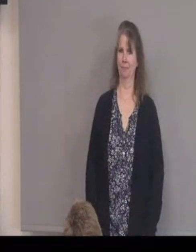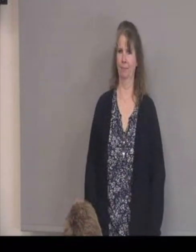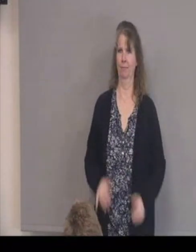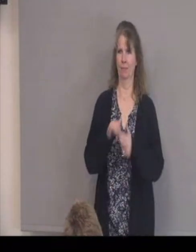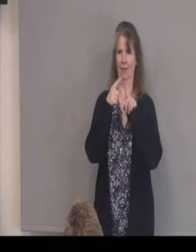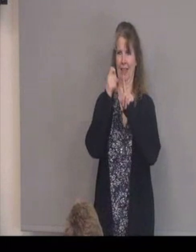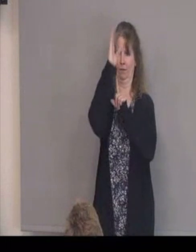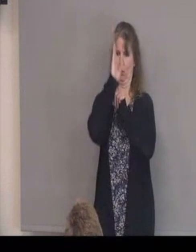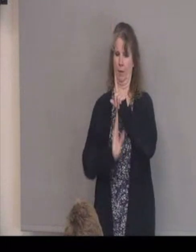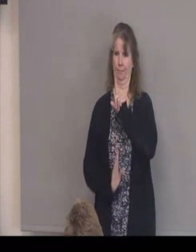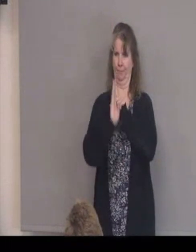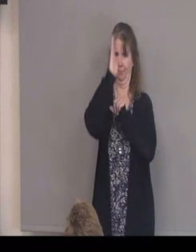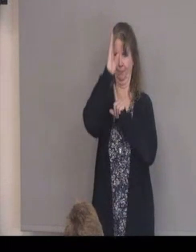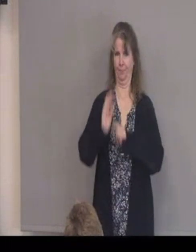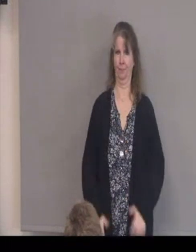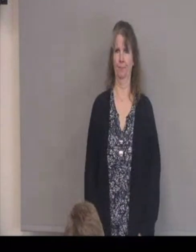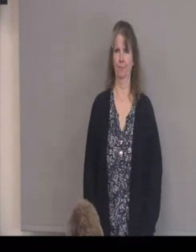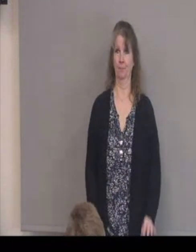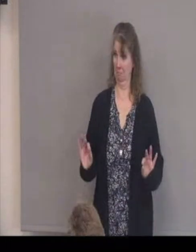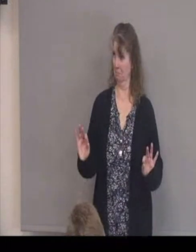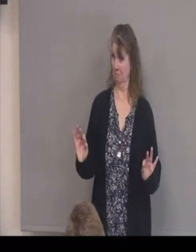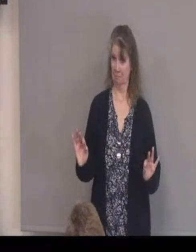bones and intestines.